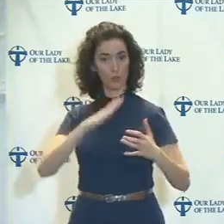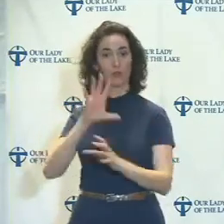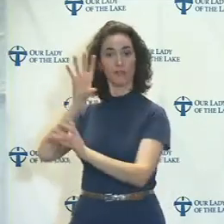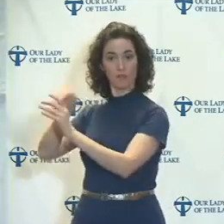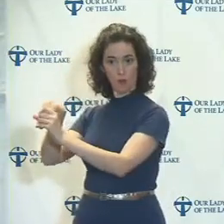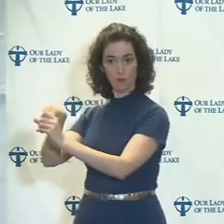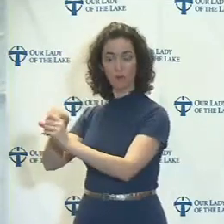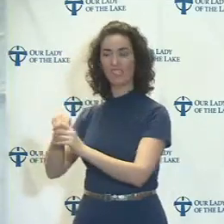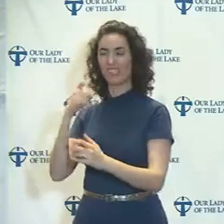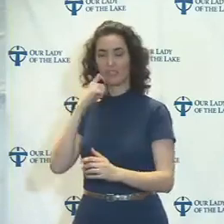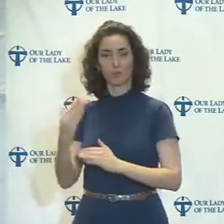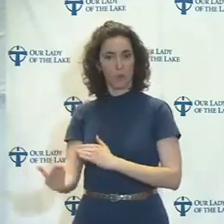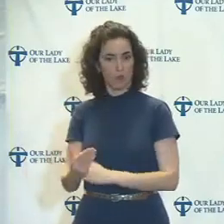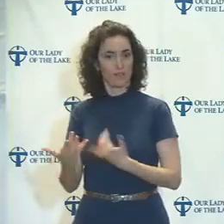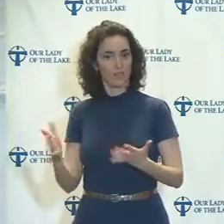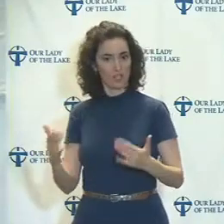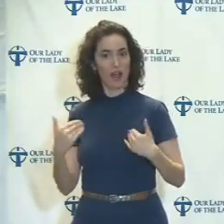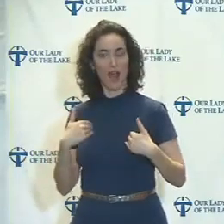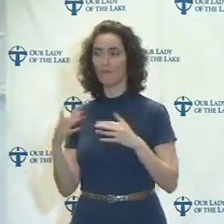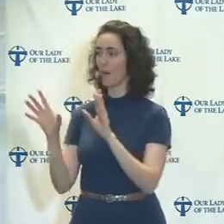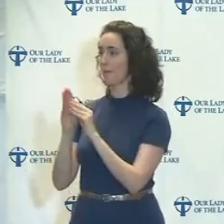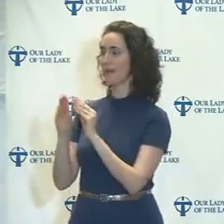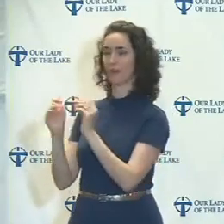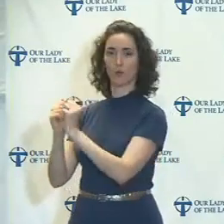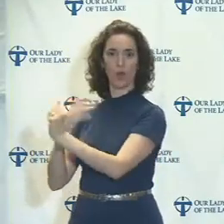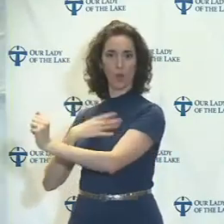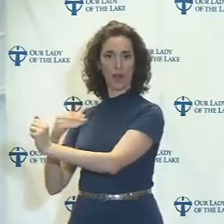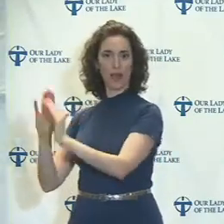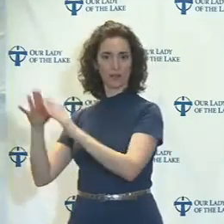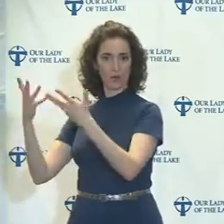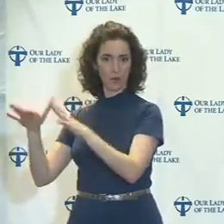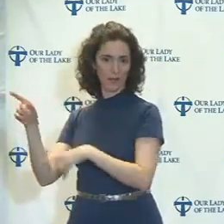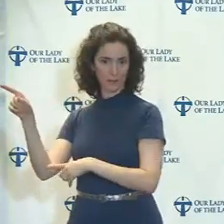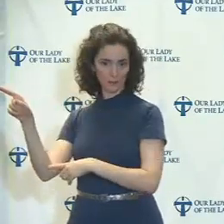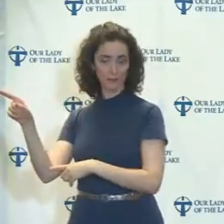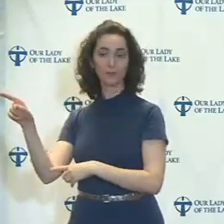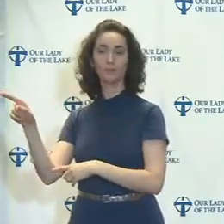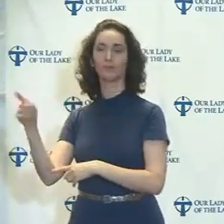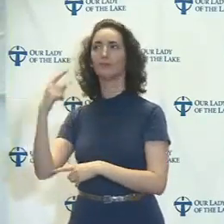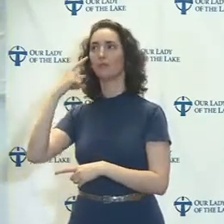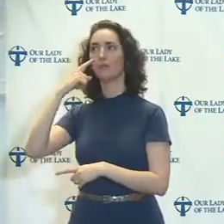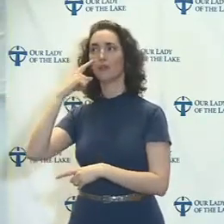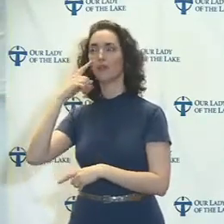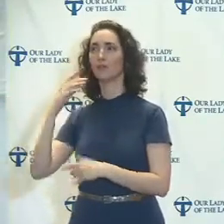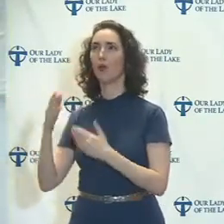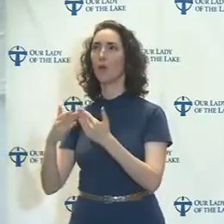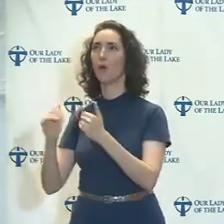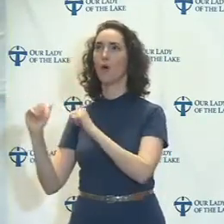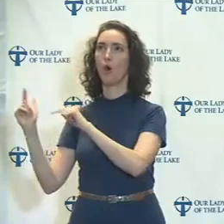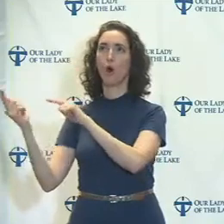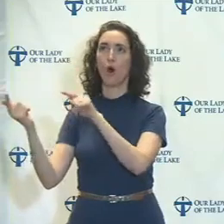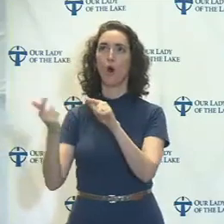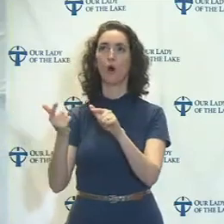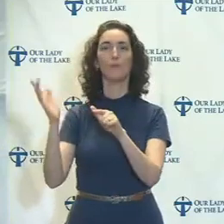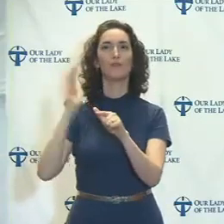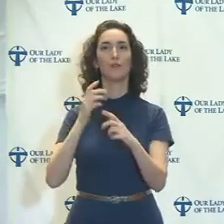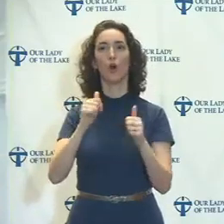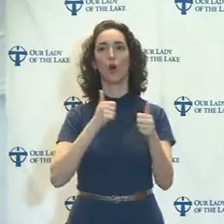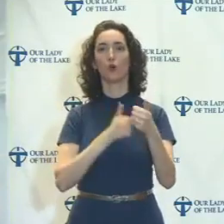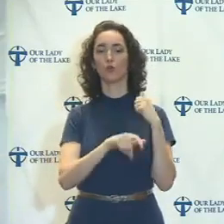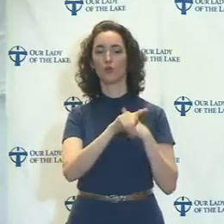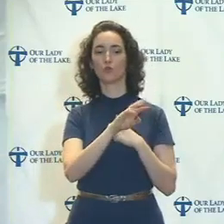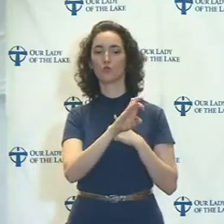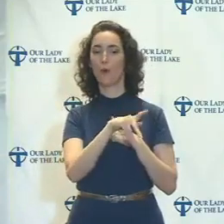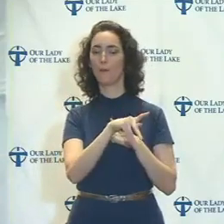one earlier today, and I think almost all of the ones under the Trump administration were